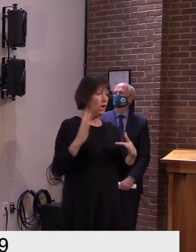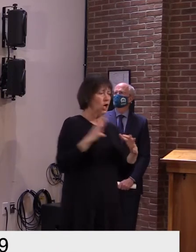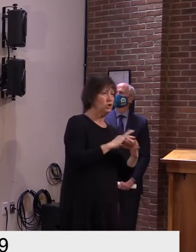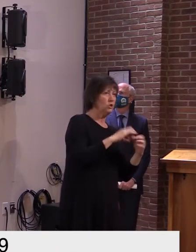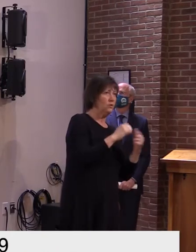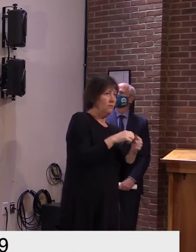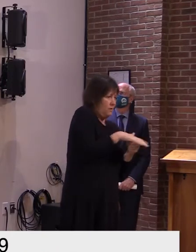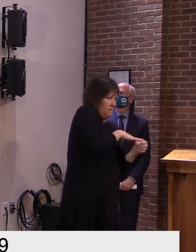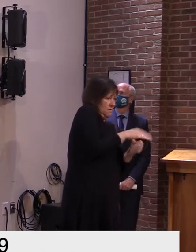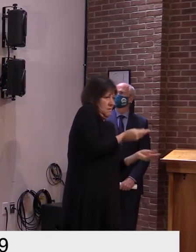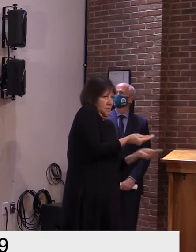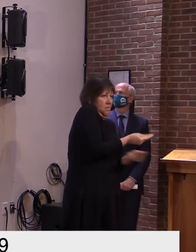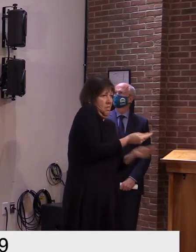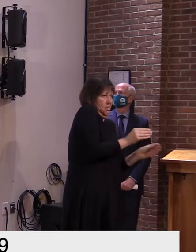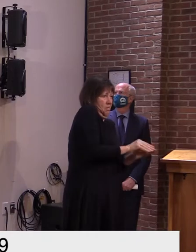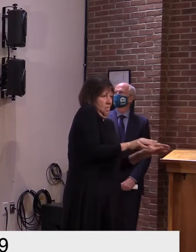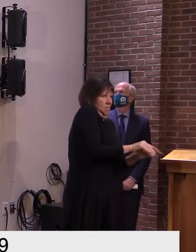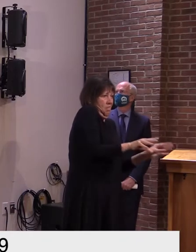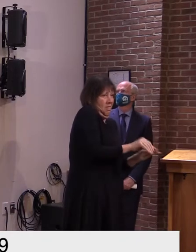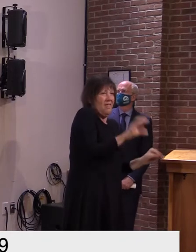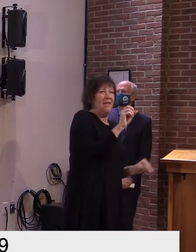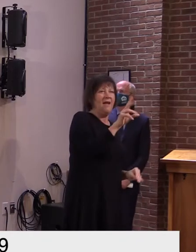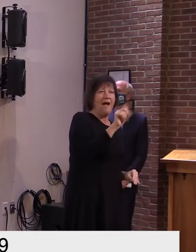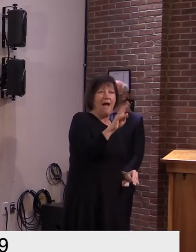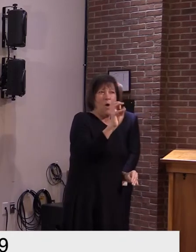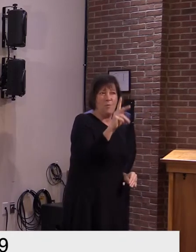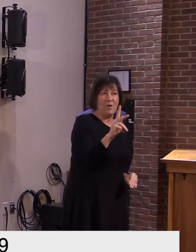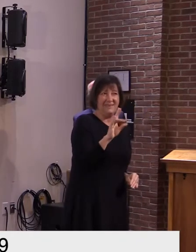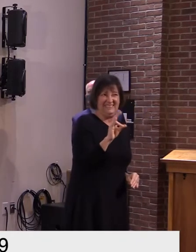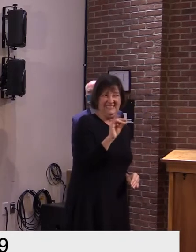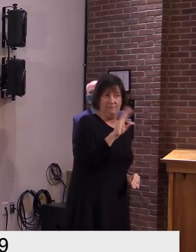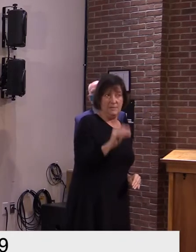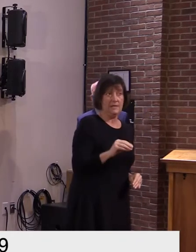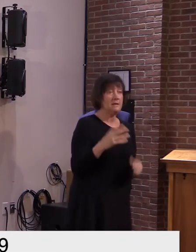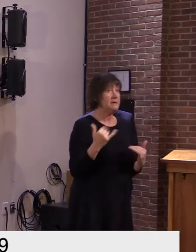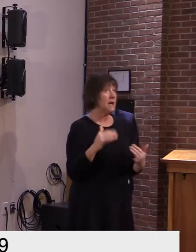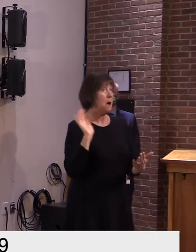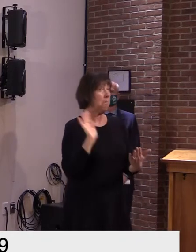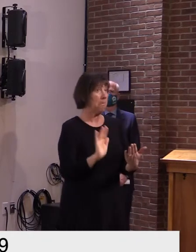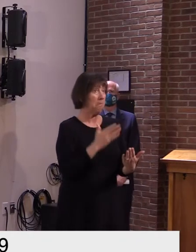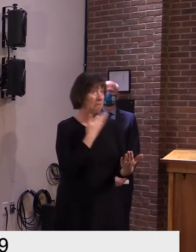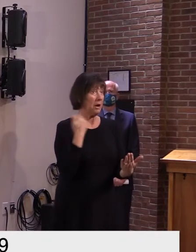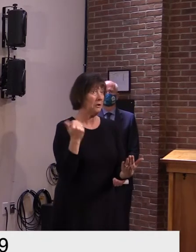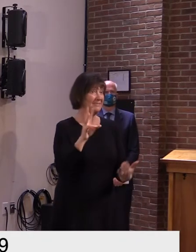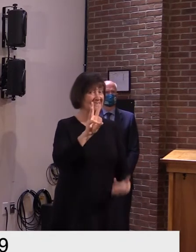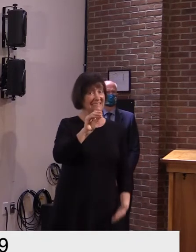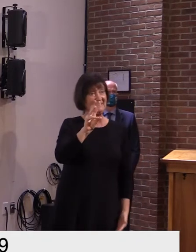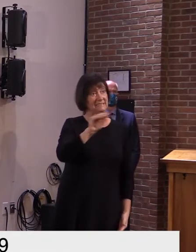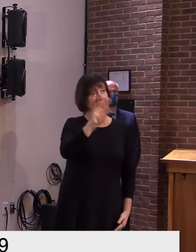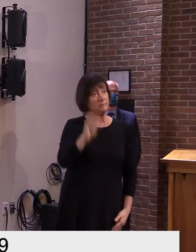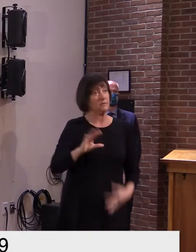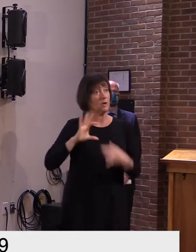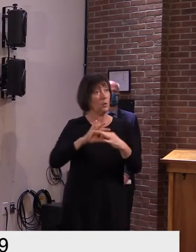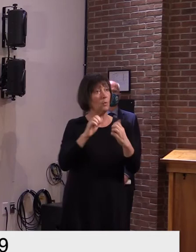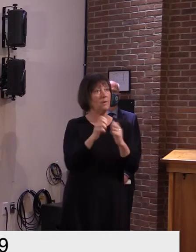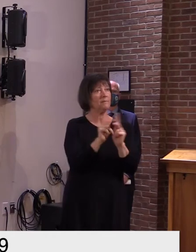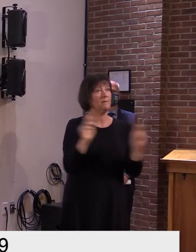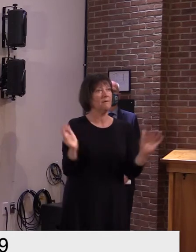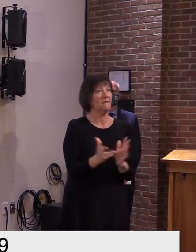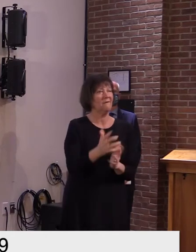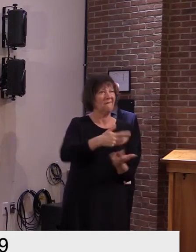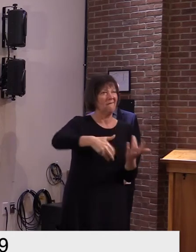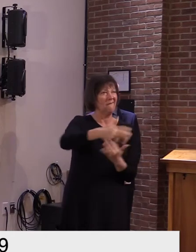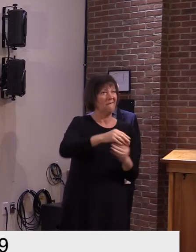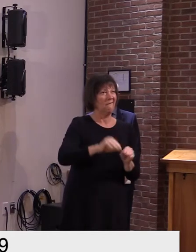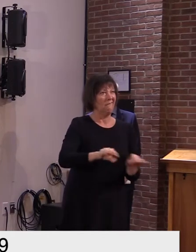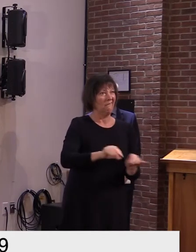But that number is now in the 60-ish percent range, so still